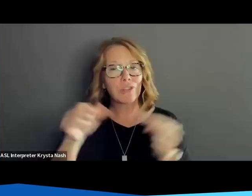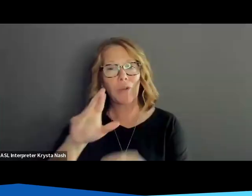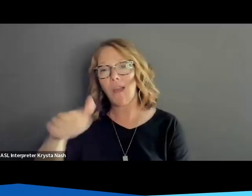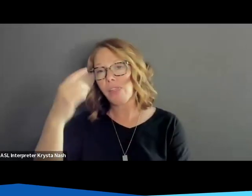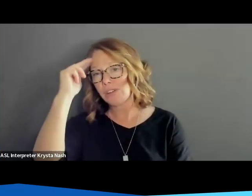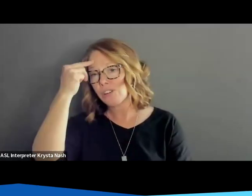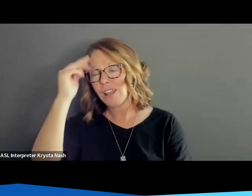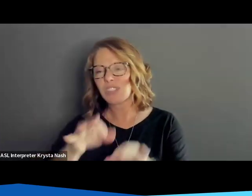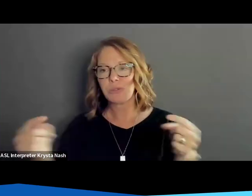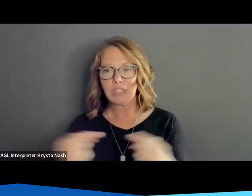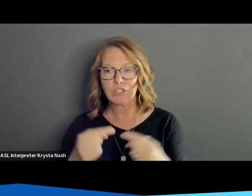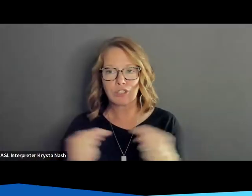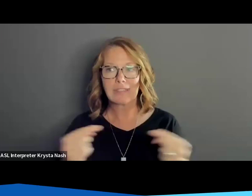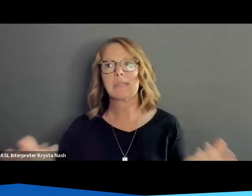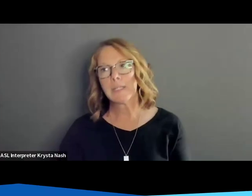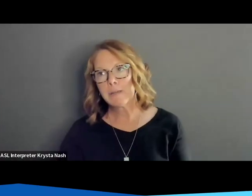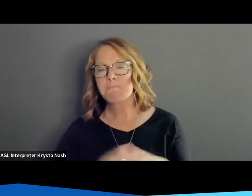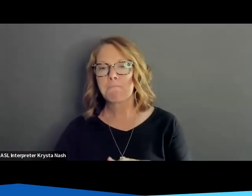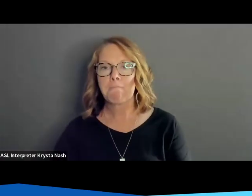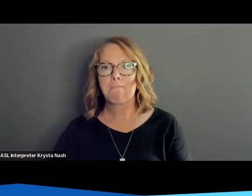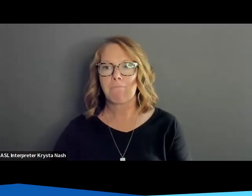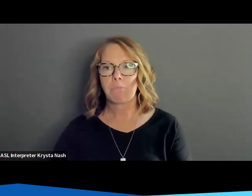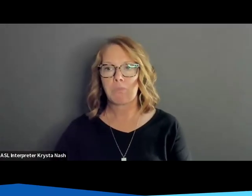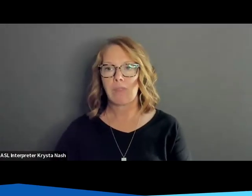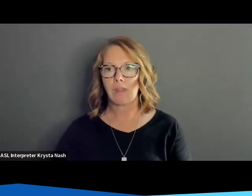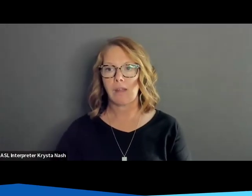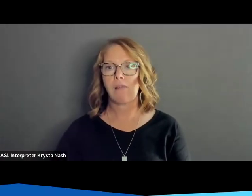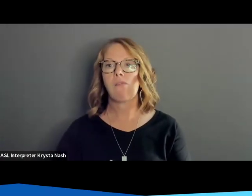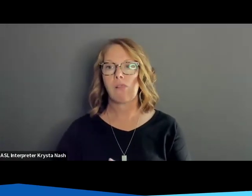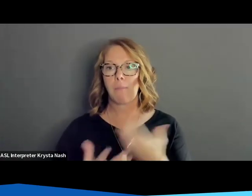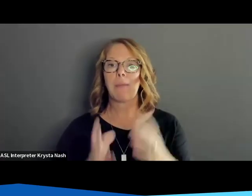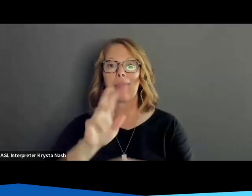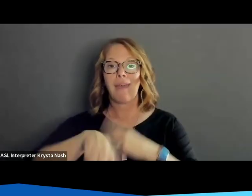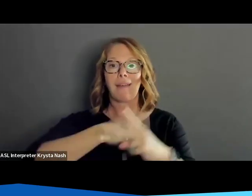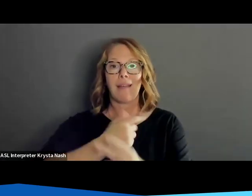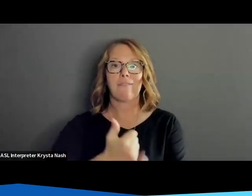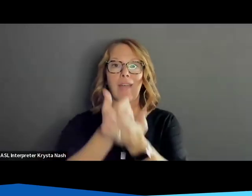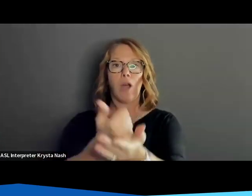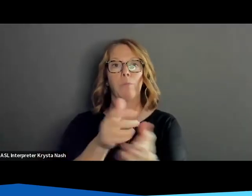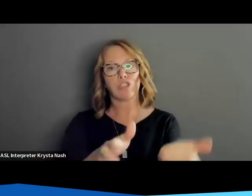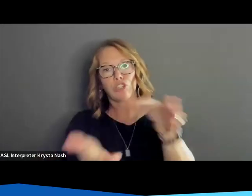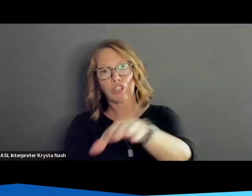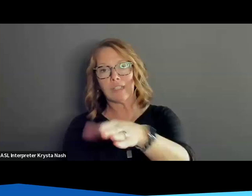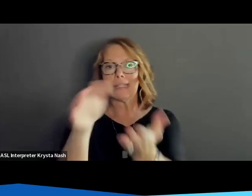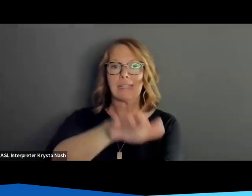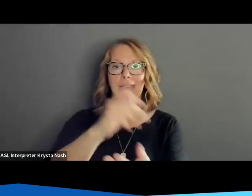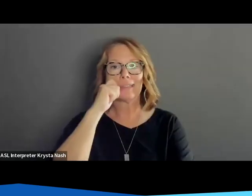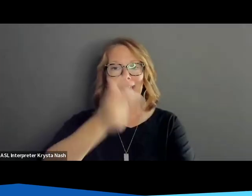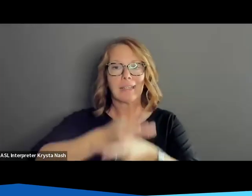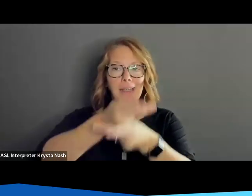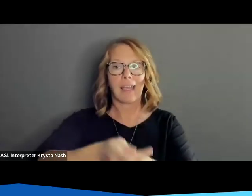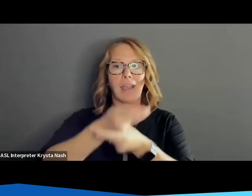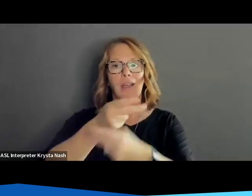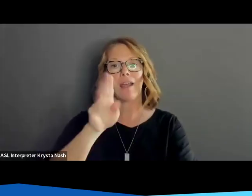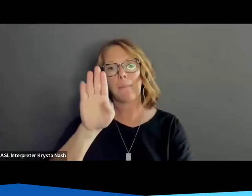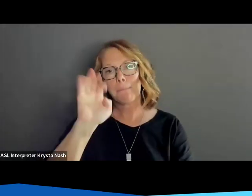injuries. So, you might get the kind of help you need with turning and skincare and bowel programs